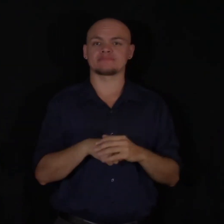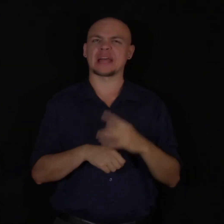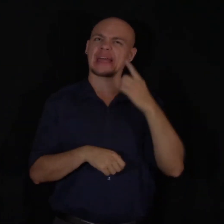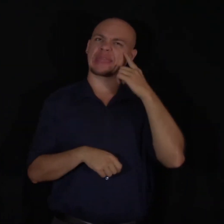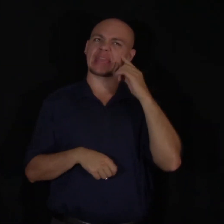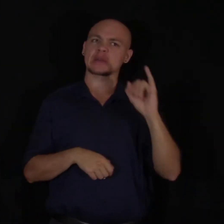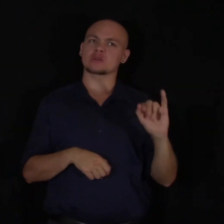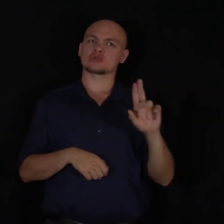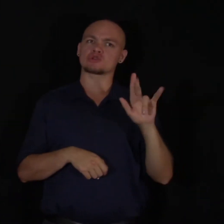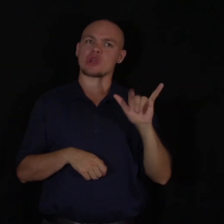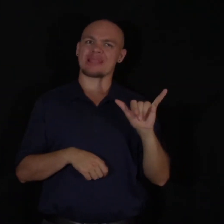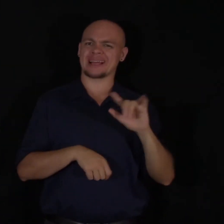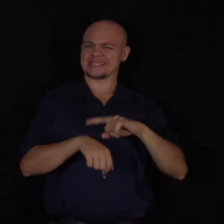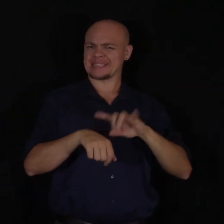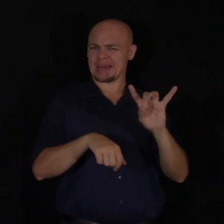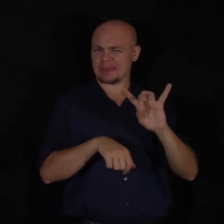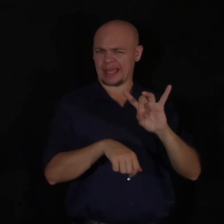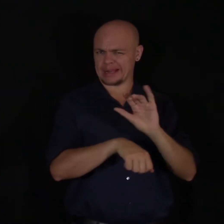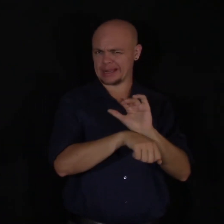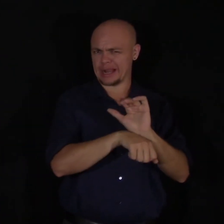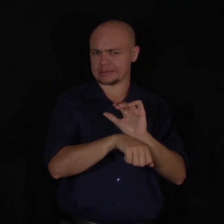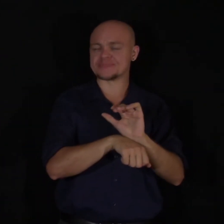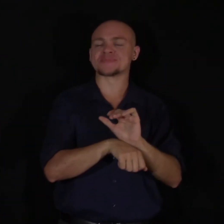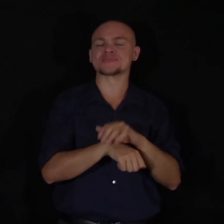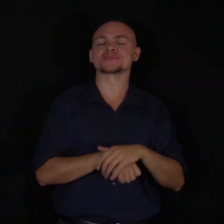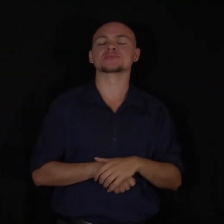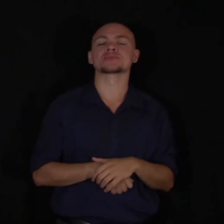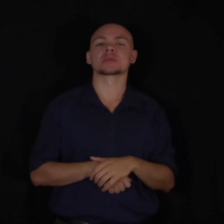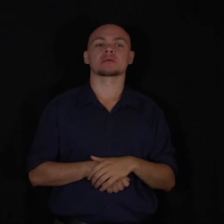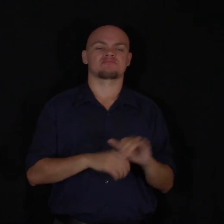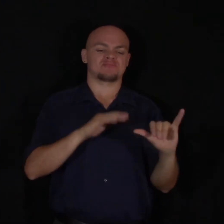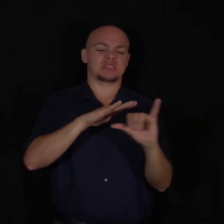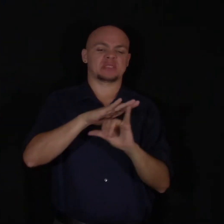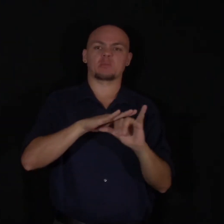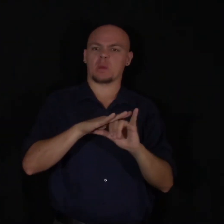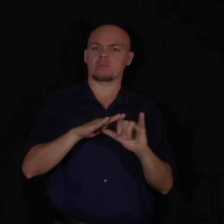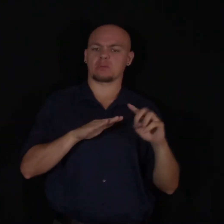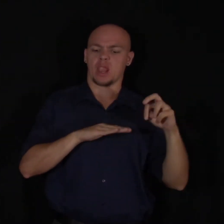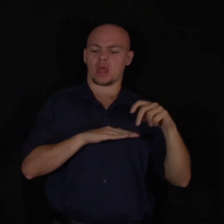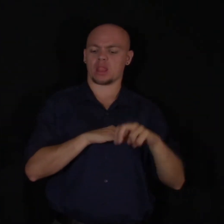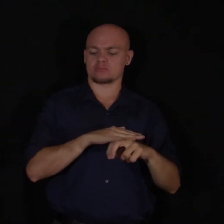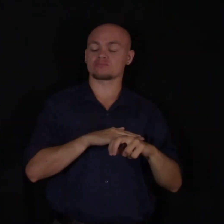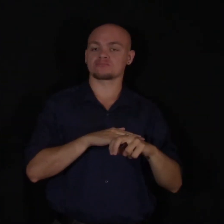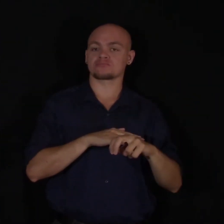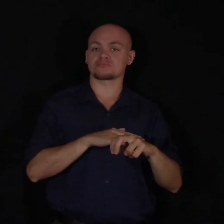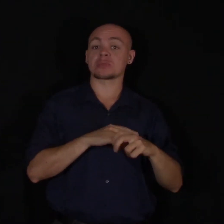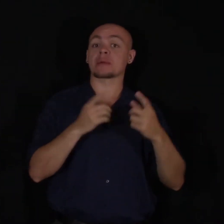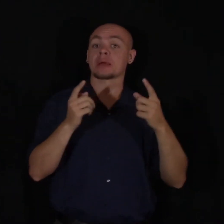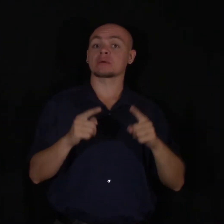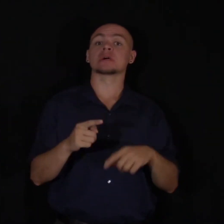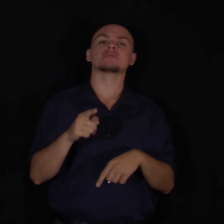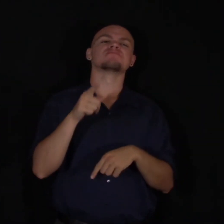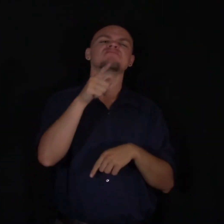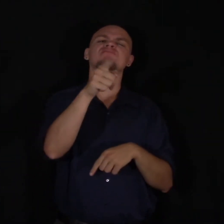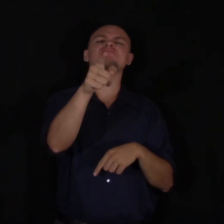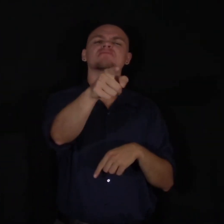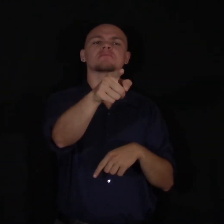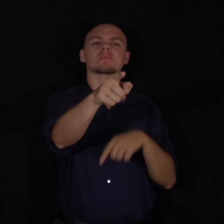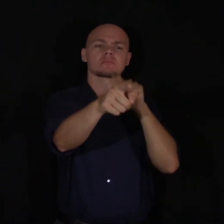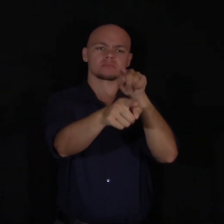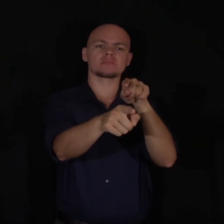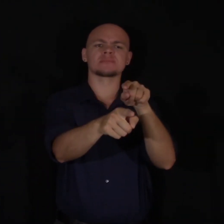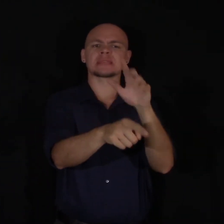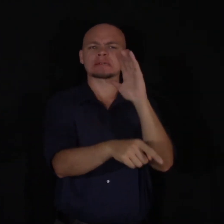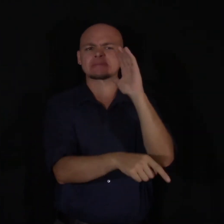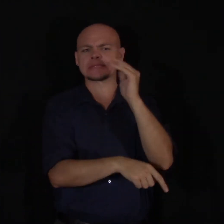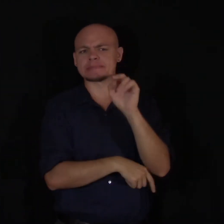about 8 o'clock at night, we were headed toward the subway. And coming toward us in the distance were what